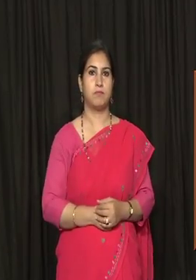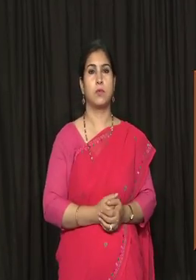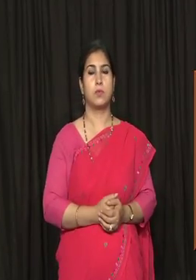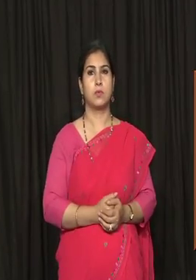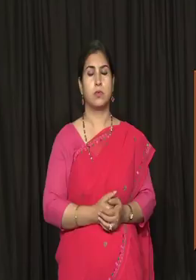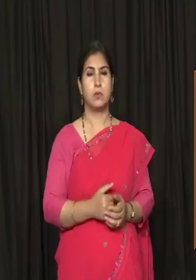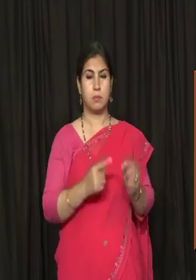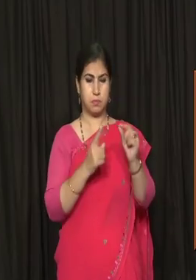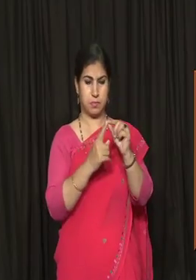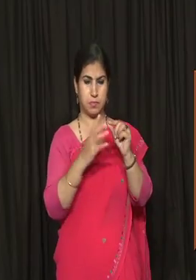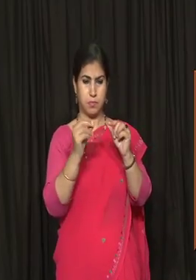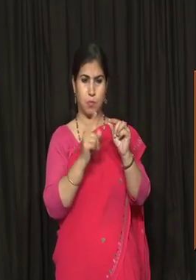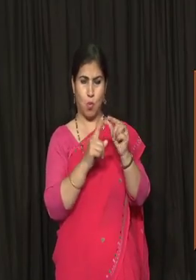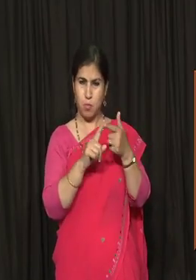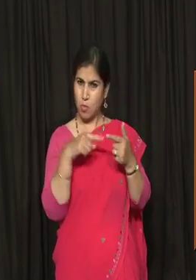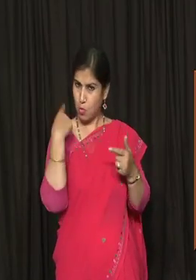Do you know who was Pope?